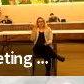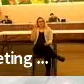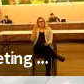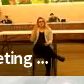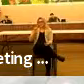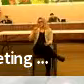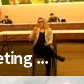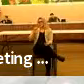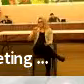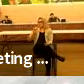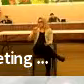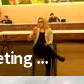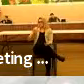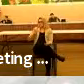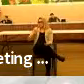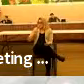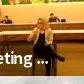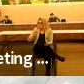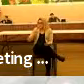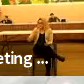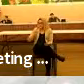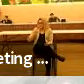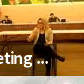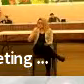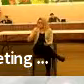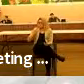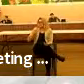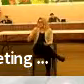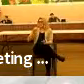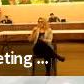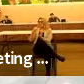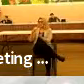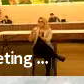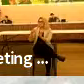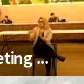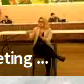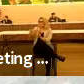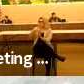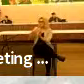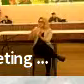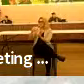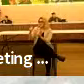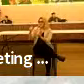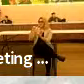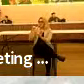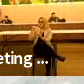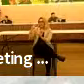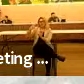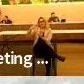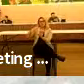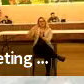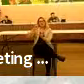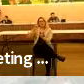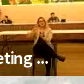backed up to the exit of the apartments on West Henrietta Scottsville Road.